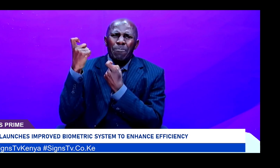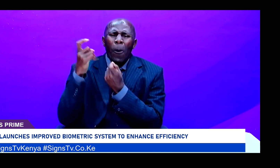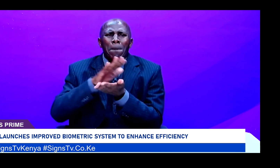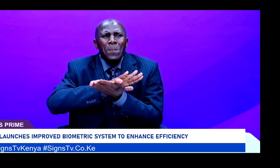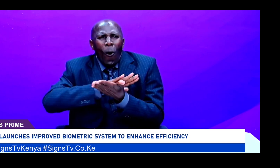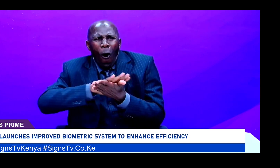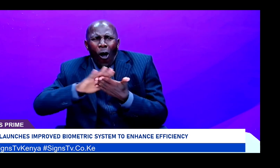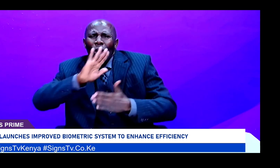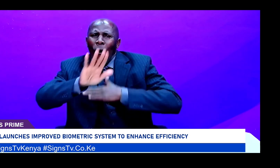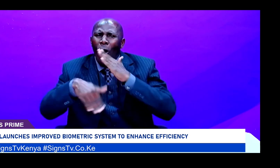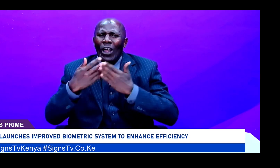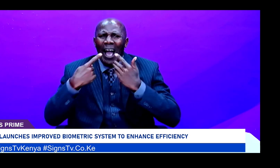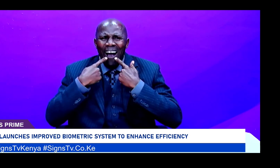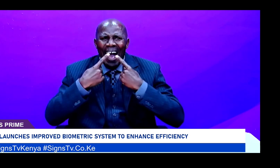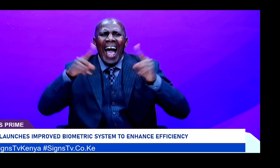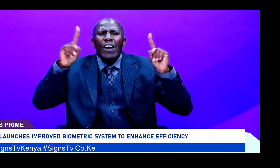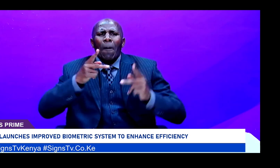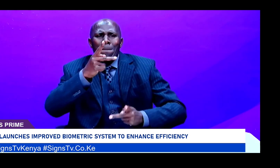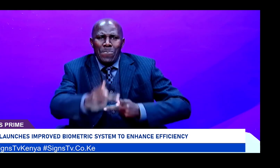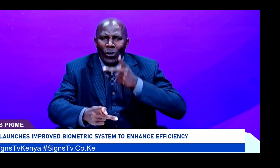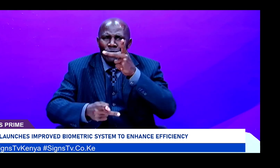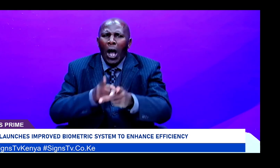SHA biometric system is expected to streamline the entire